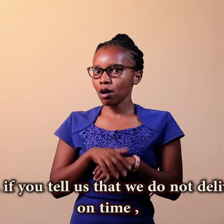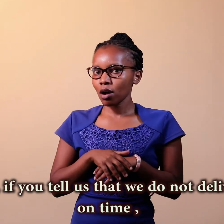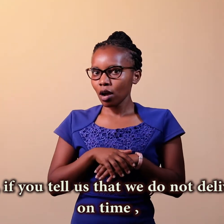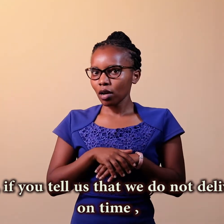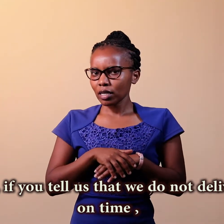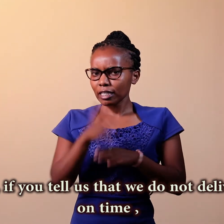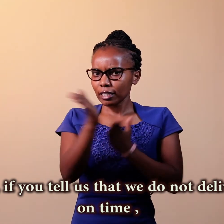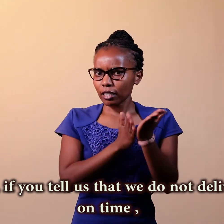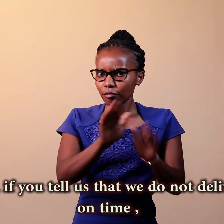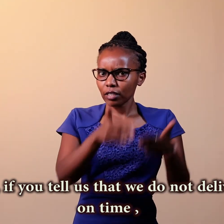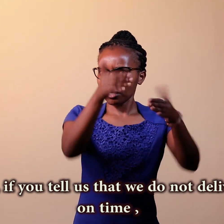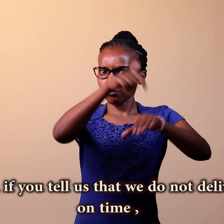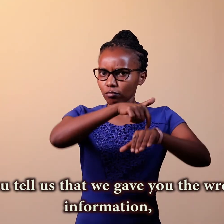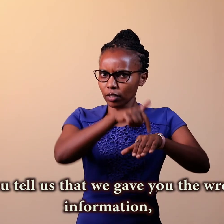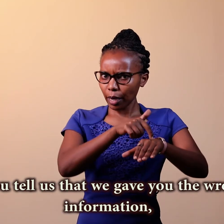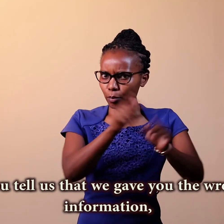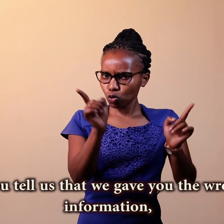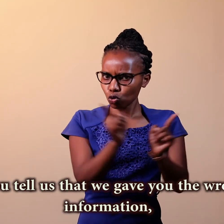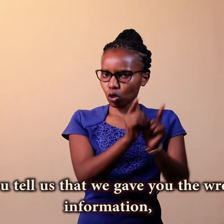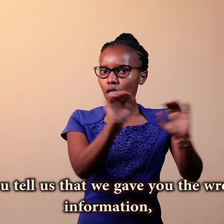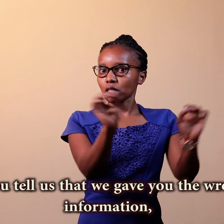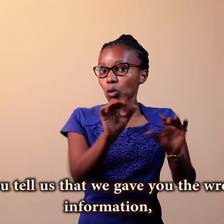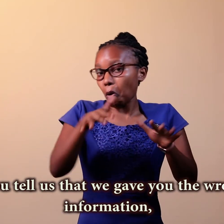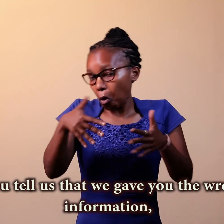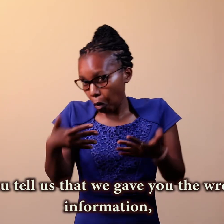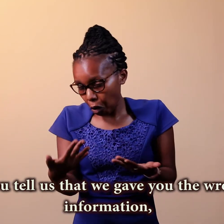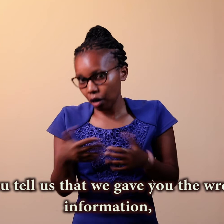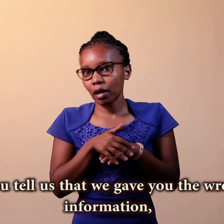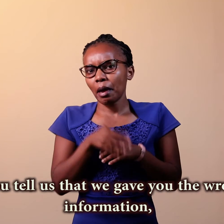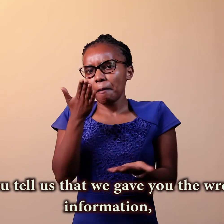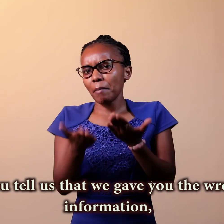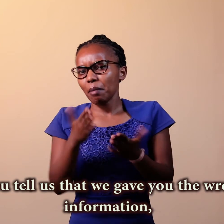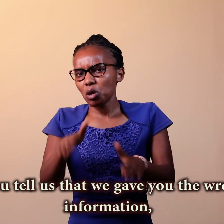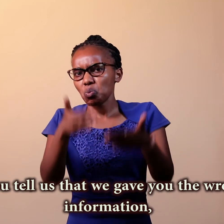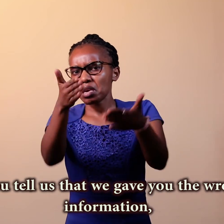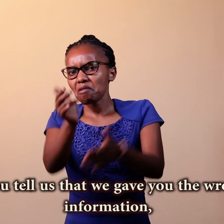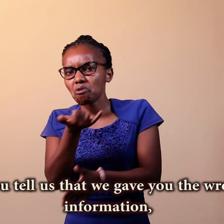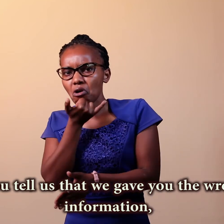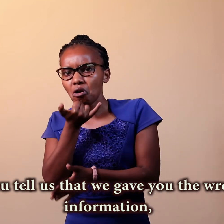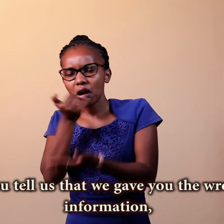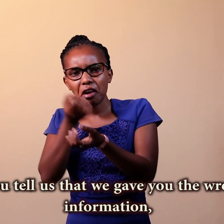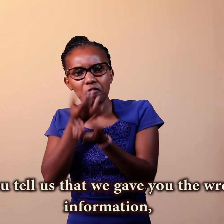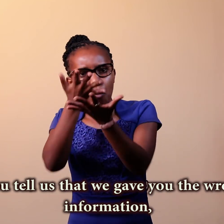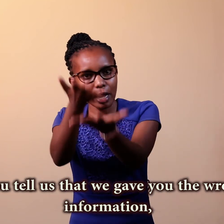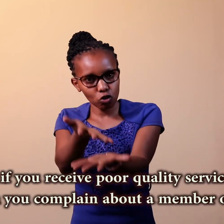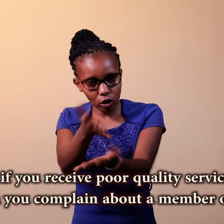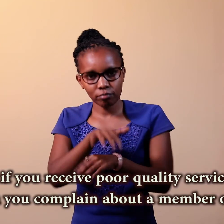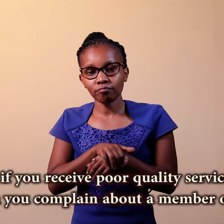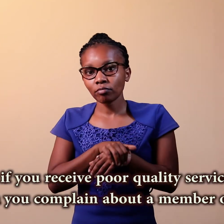a service one time. Or you tell us that we gave you the wrong information. Or if you